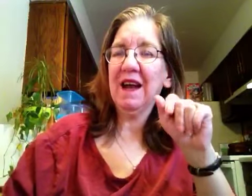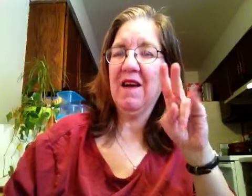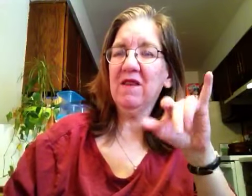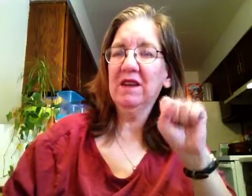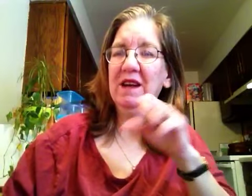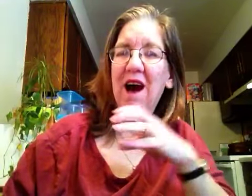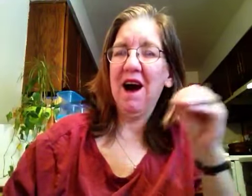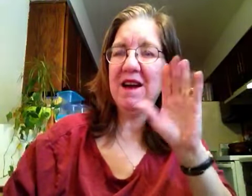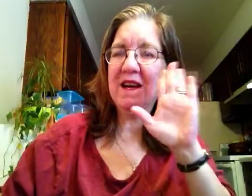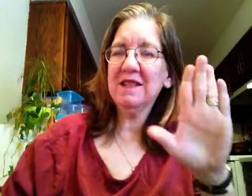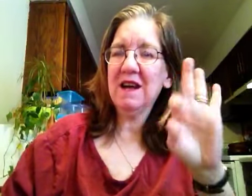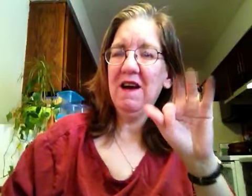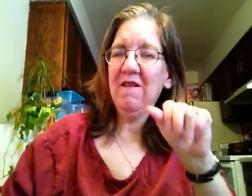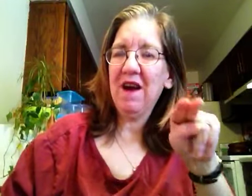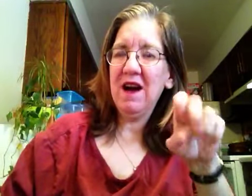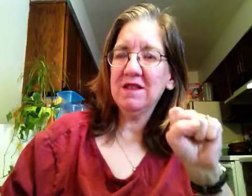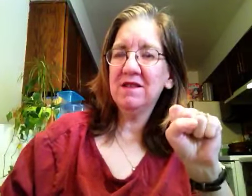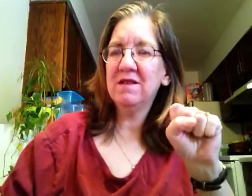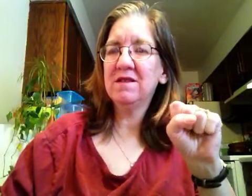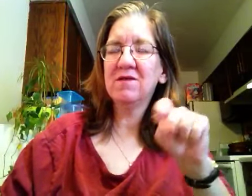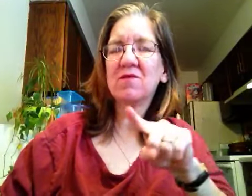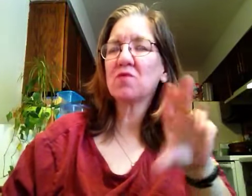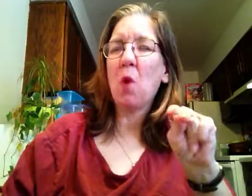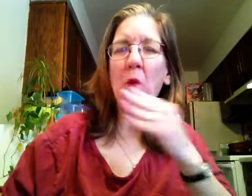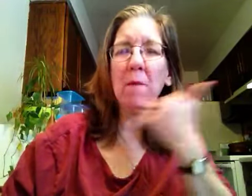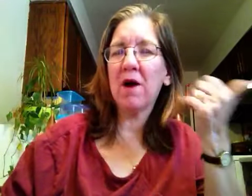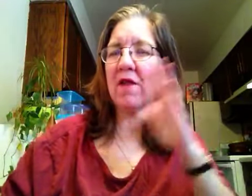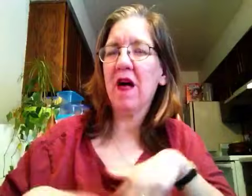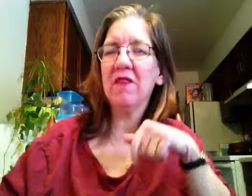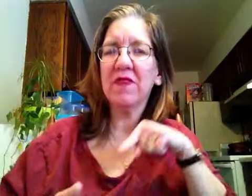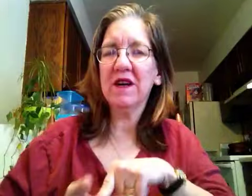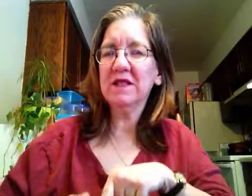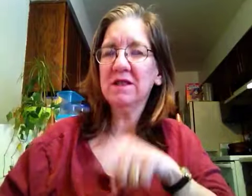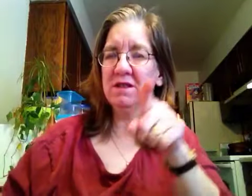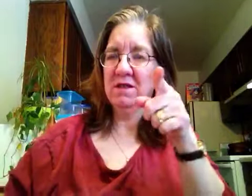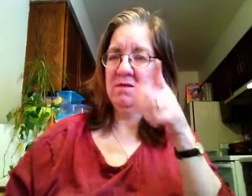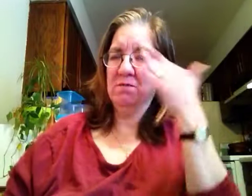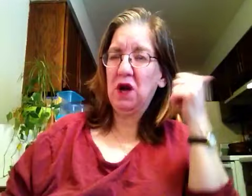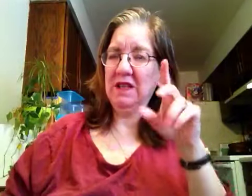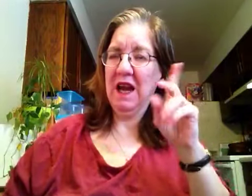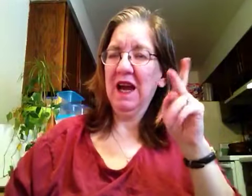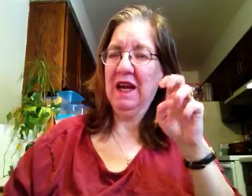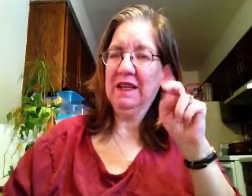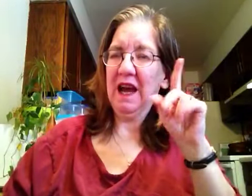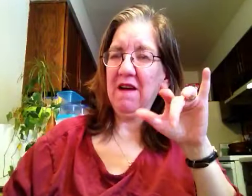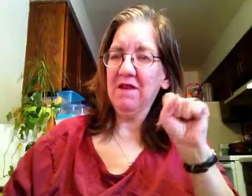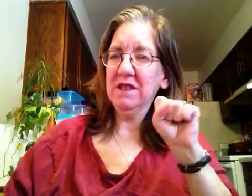It's a little I'm go through my next day. It's a little bit.